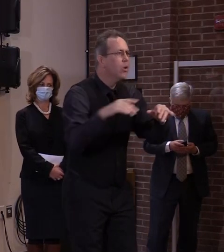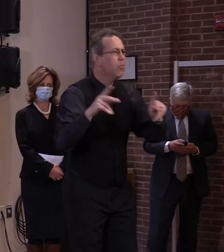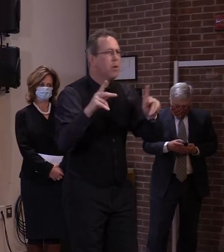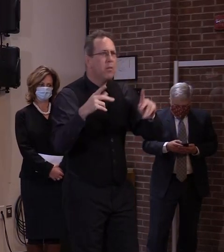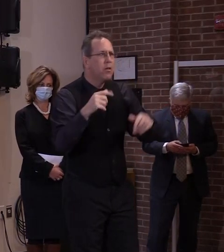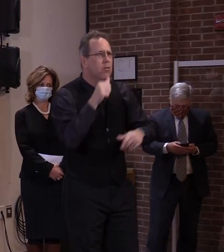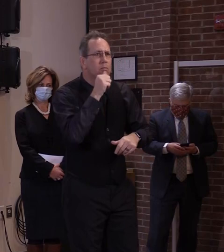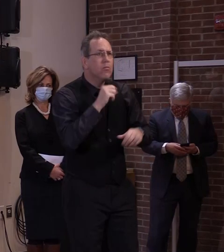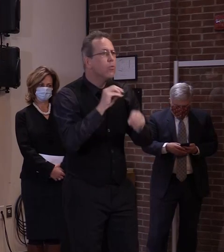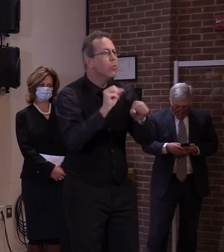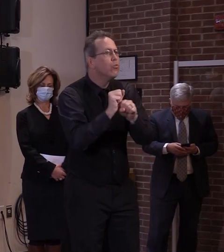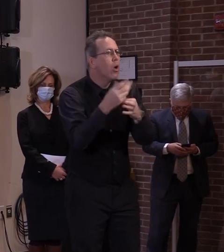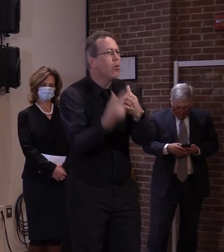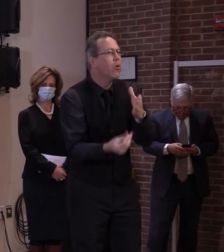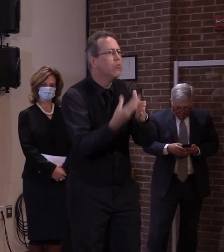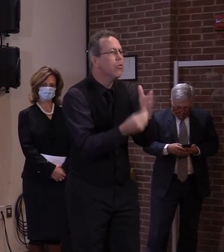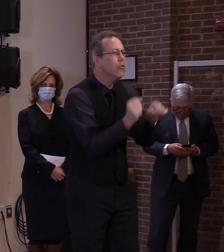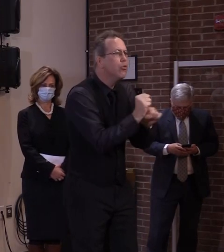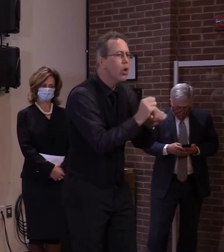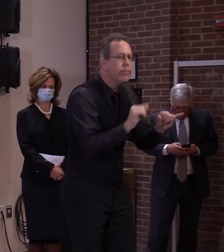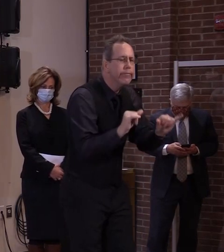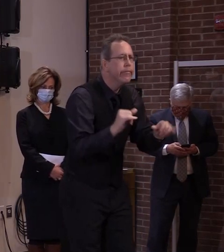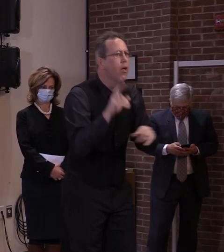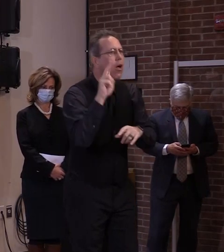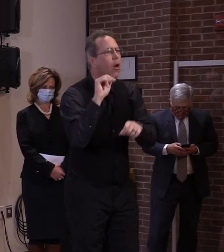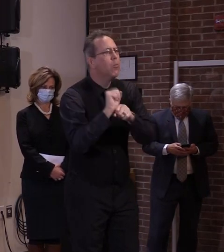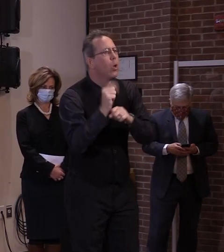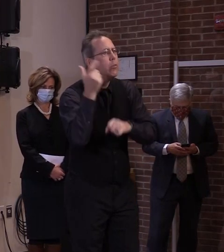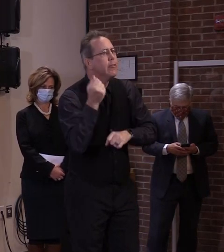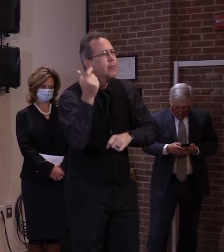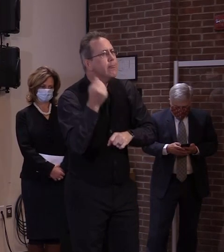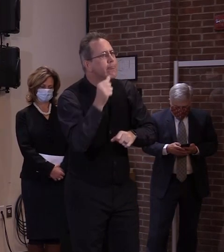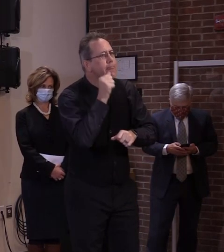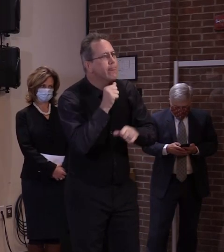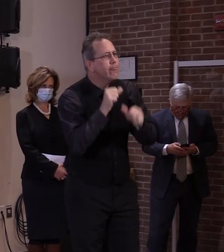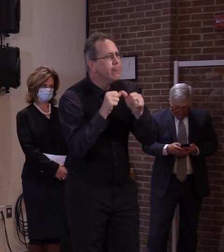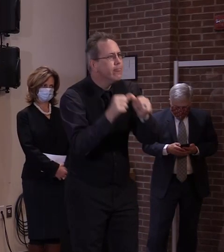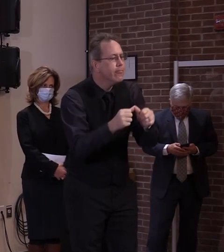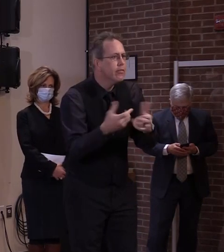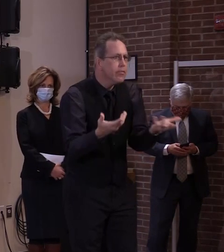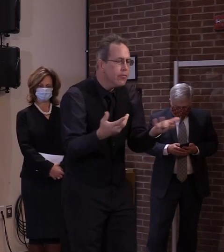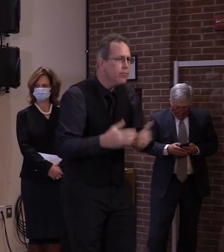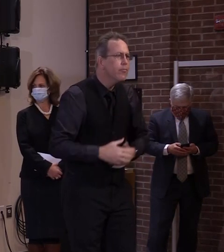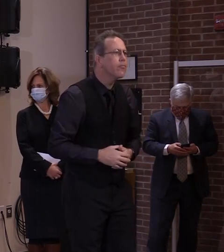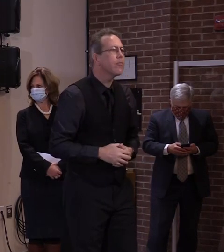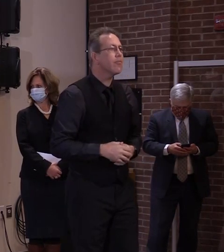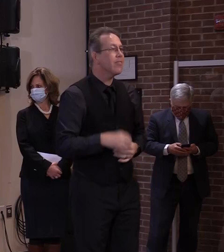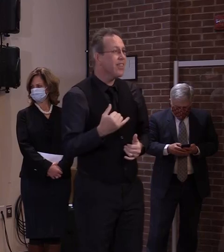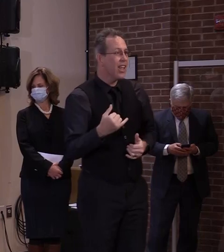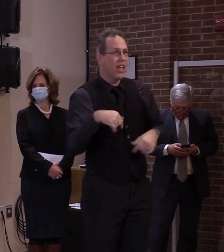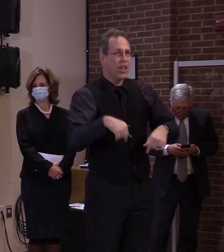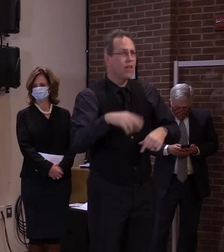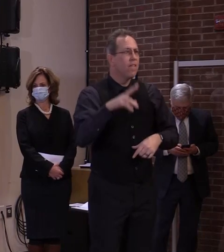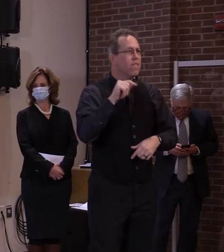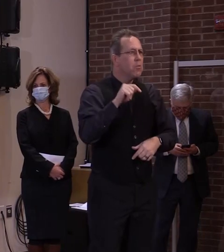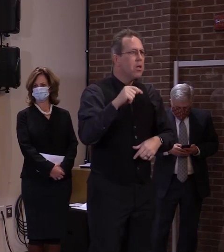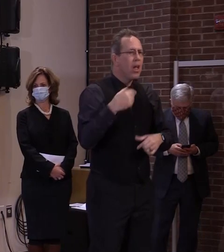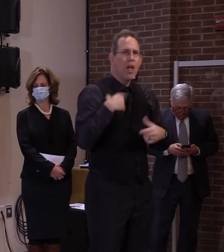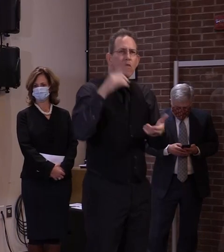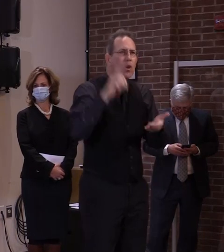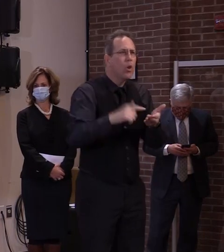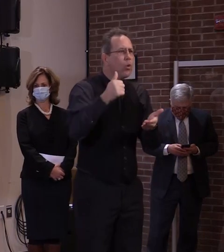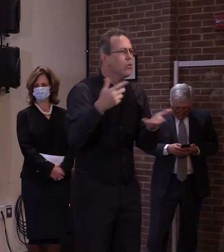now, where we lead the nation in vaccination, which has led to Vermont having one of the lowest hospitalization and death rates in the